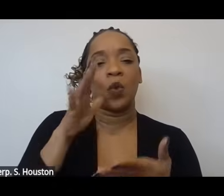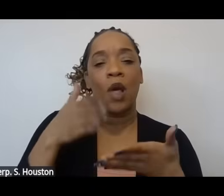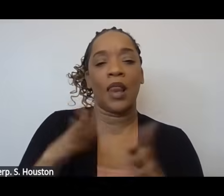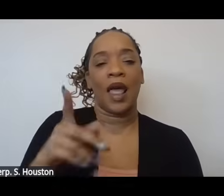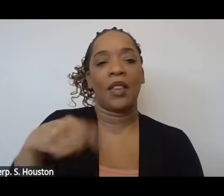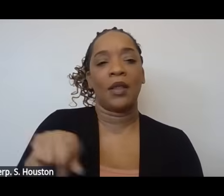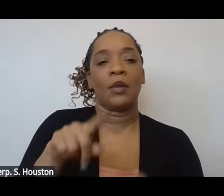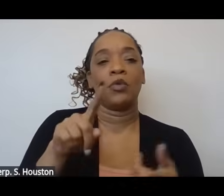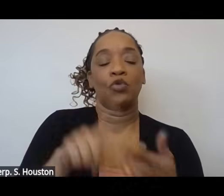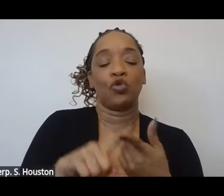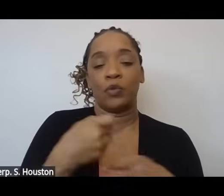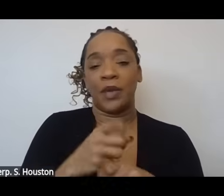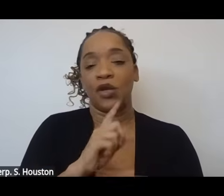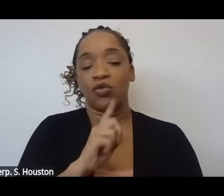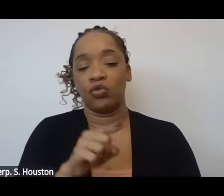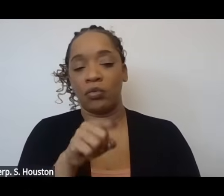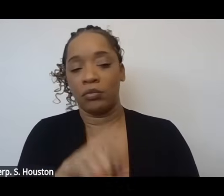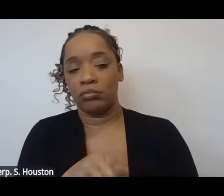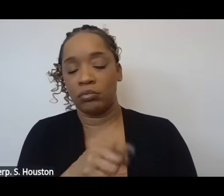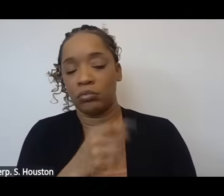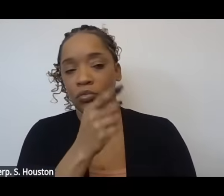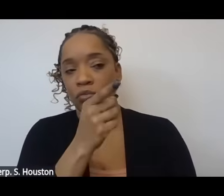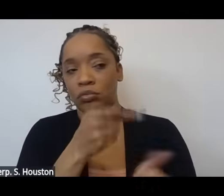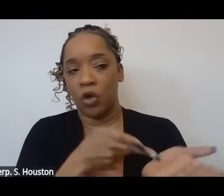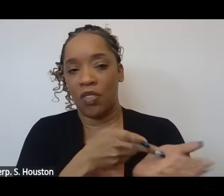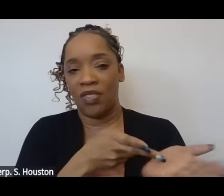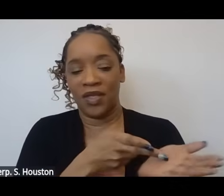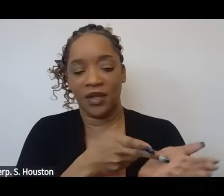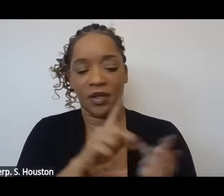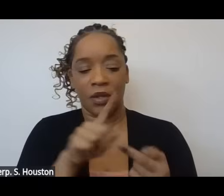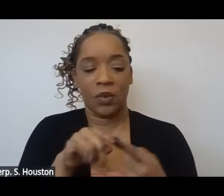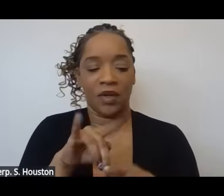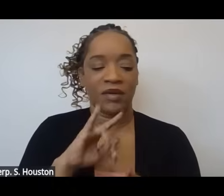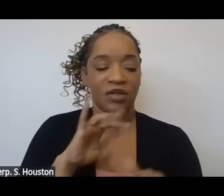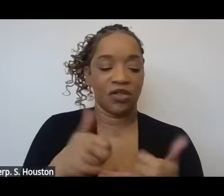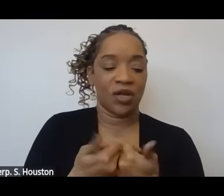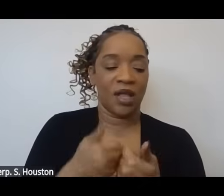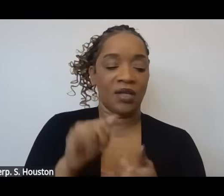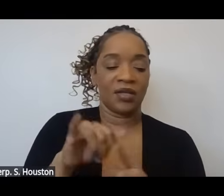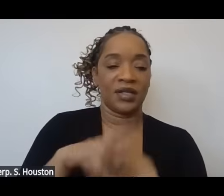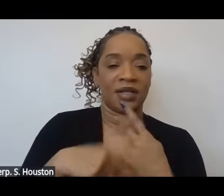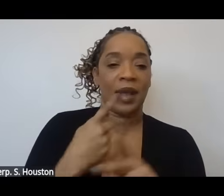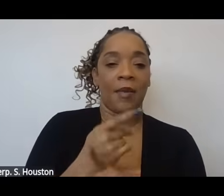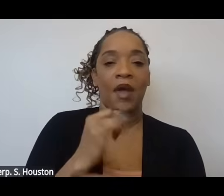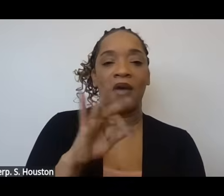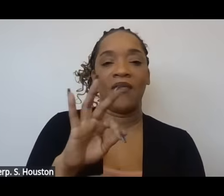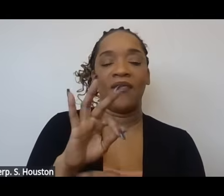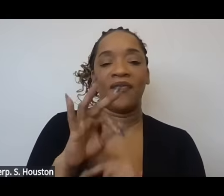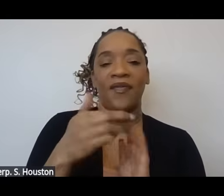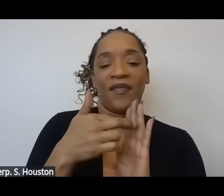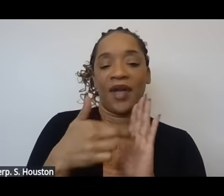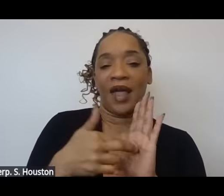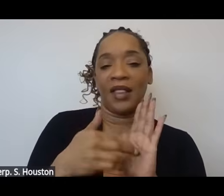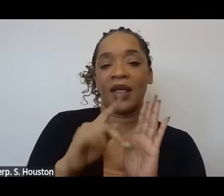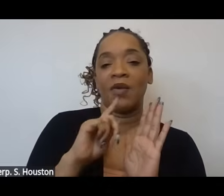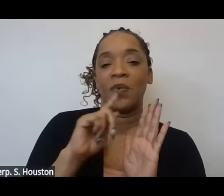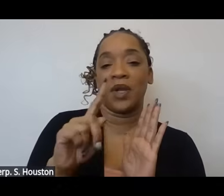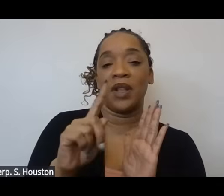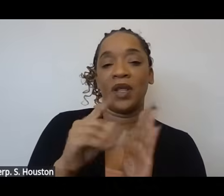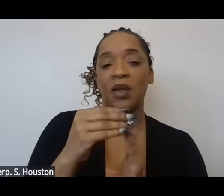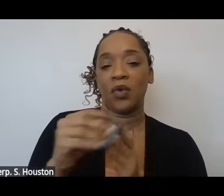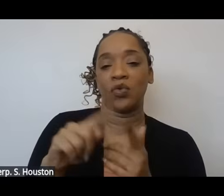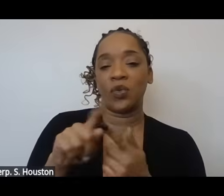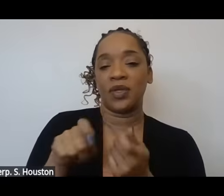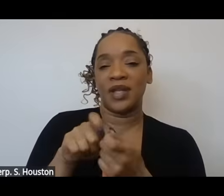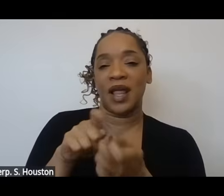is challenged. This kind of a guideline goes right to exactly what we experience is not